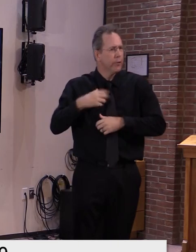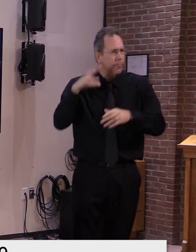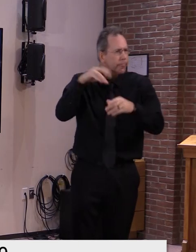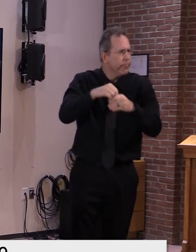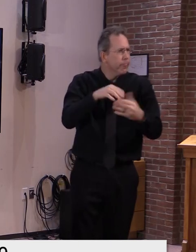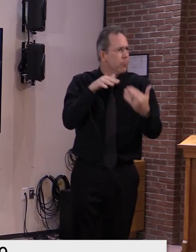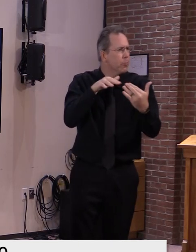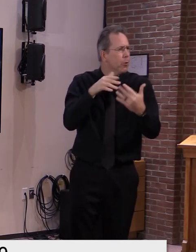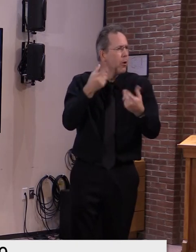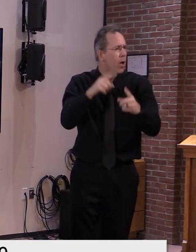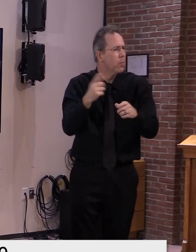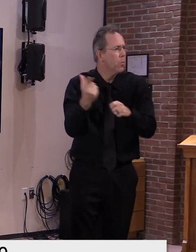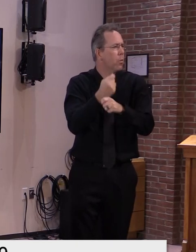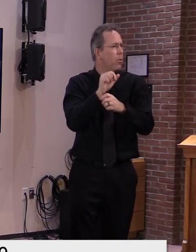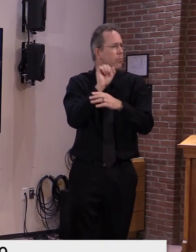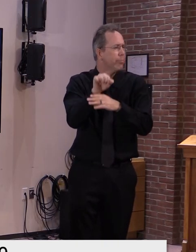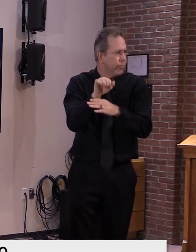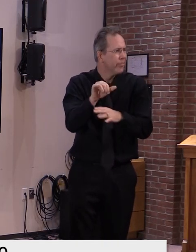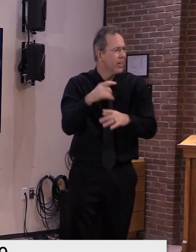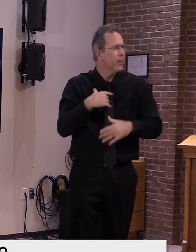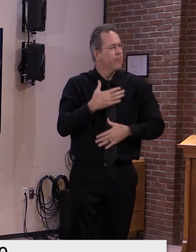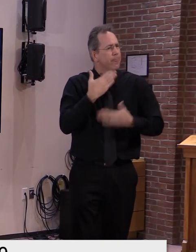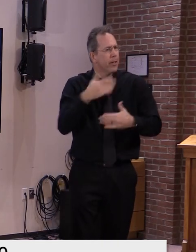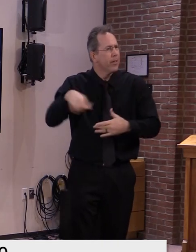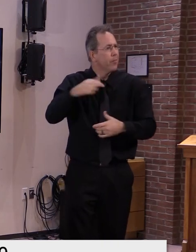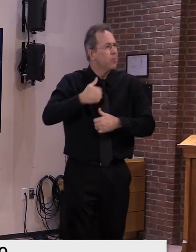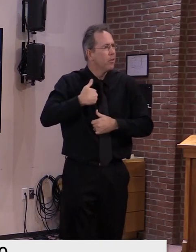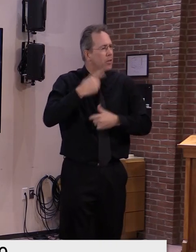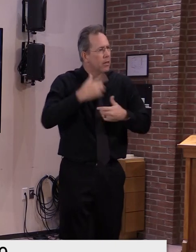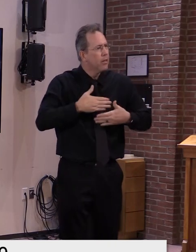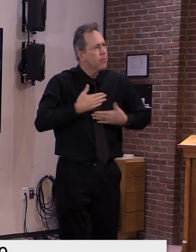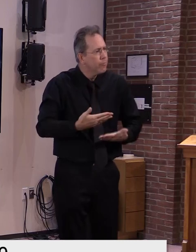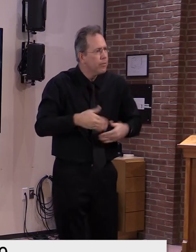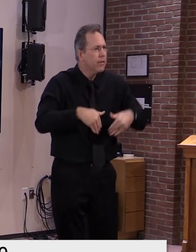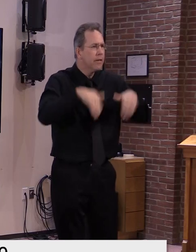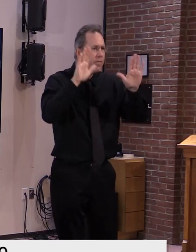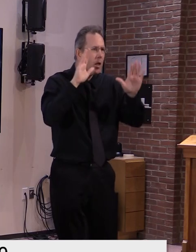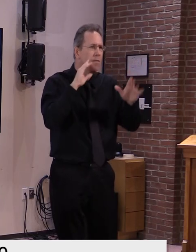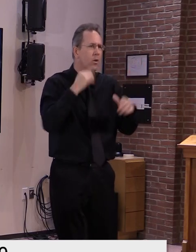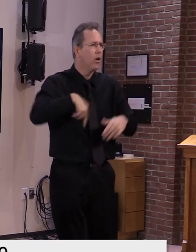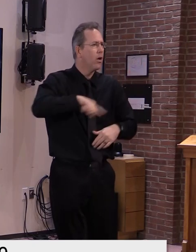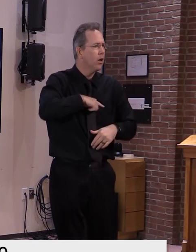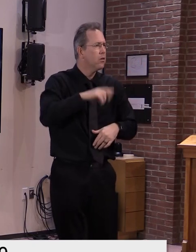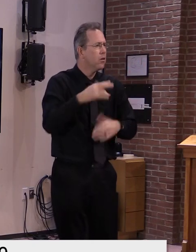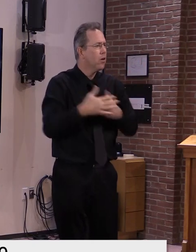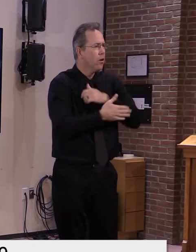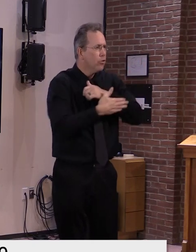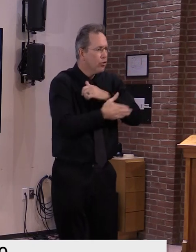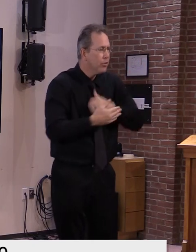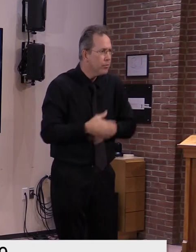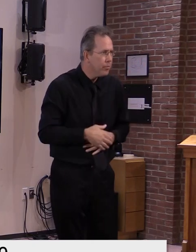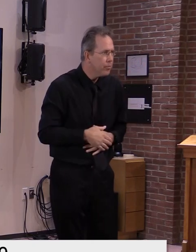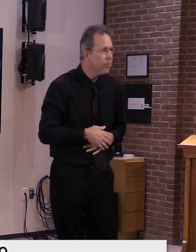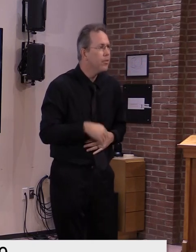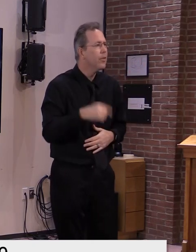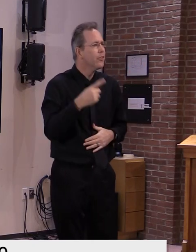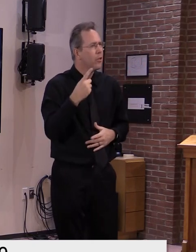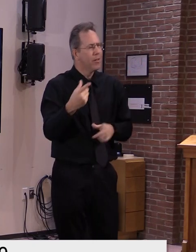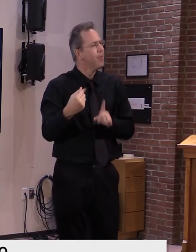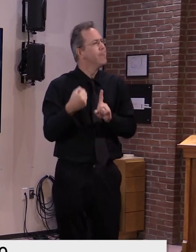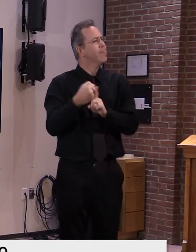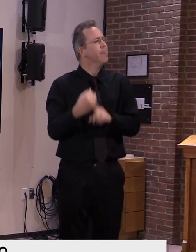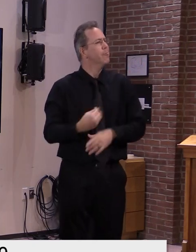service and sacrifice after the attack was both historic and inspiring, and it galvanized us as a